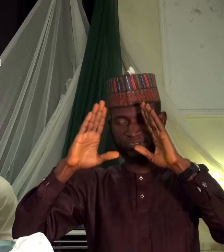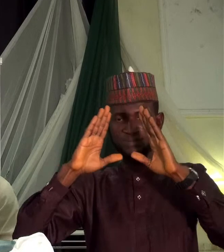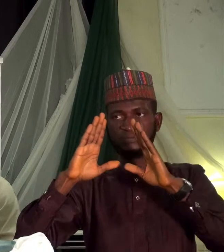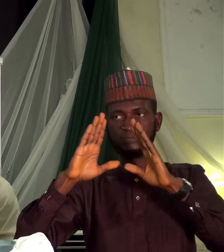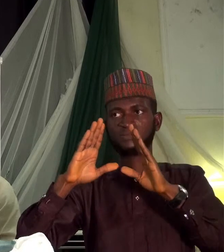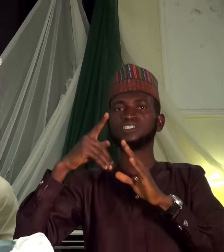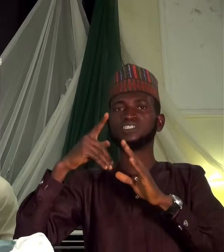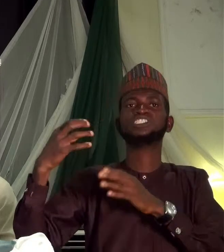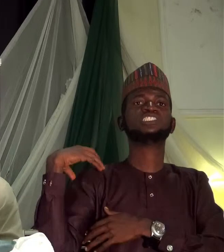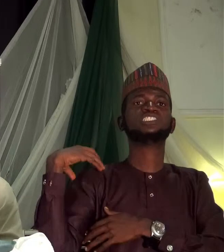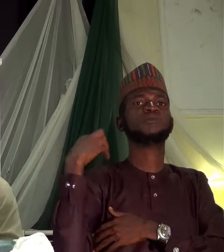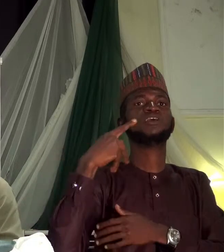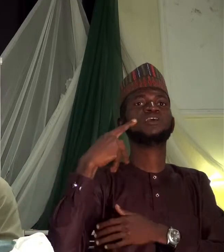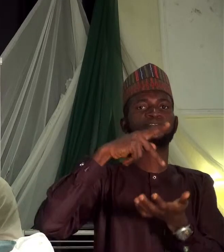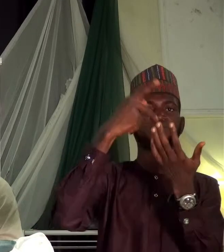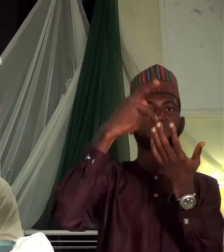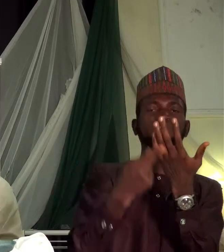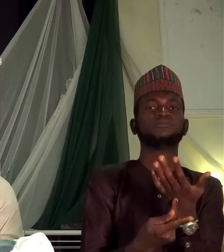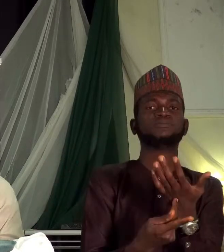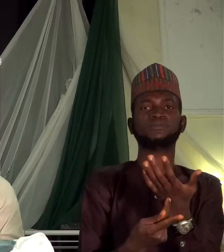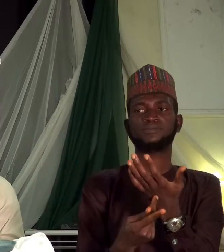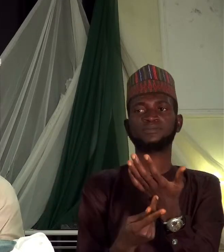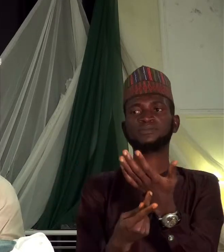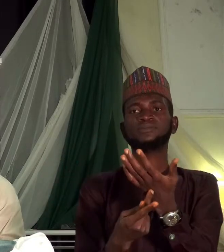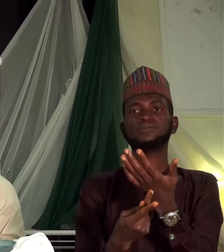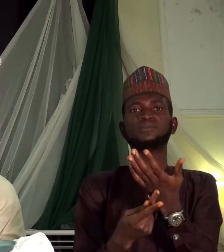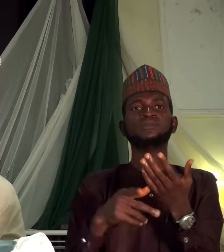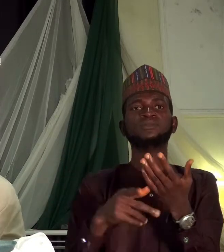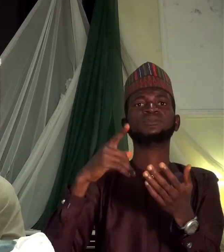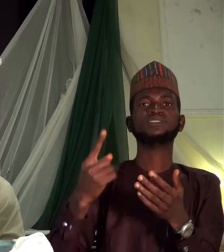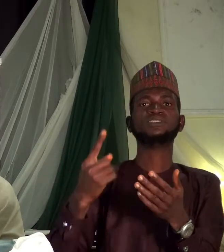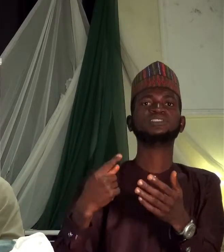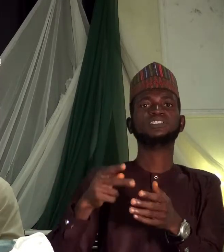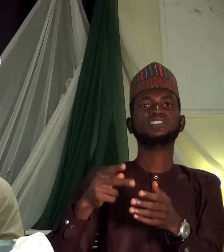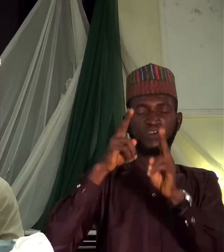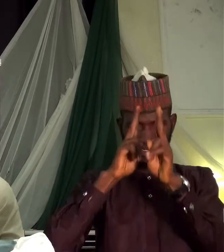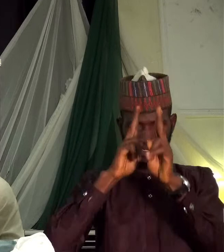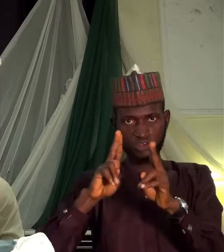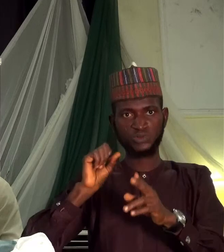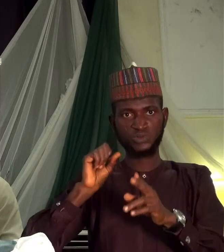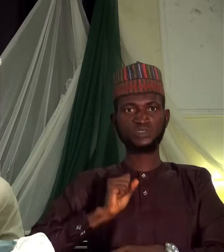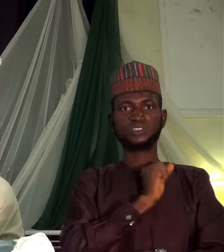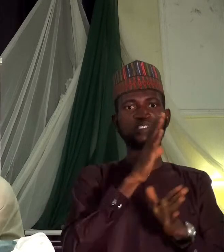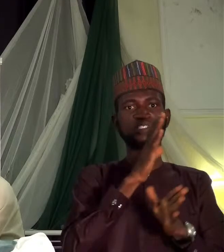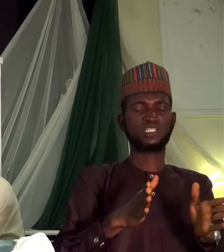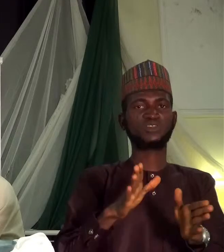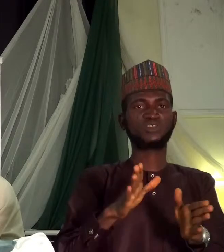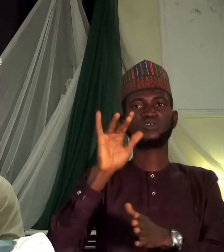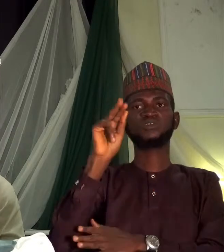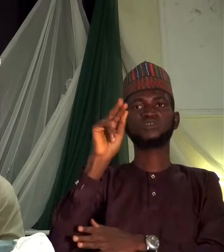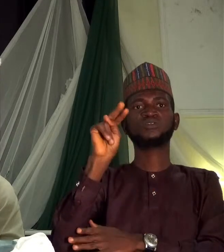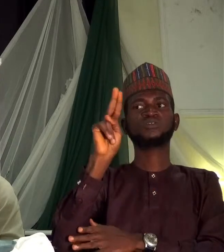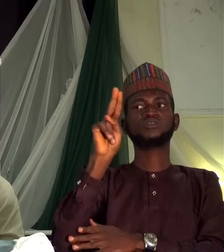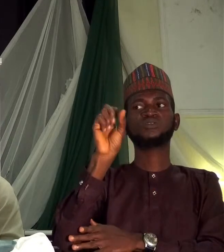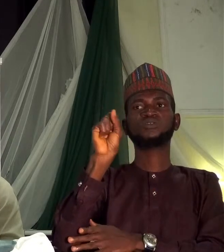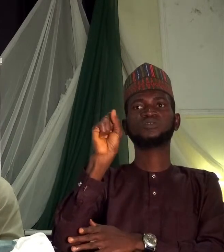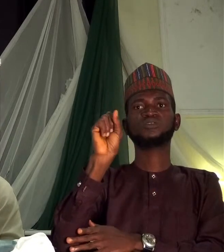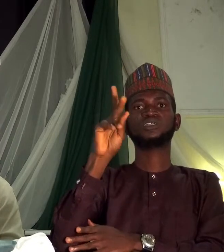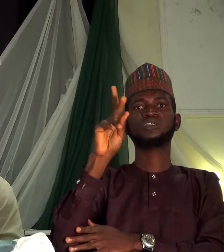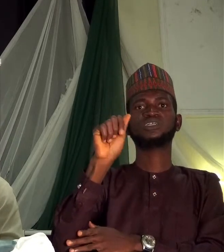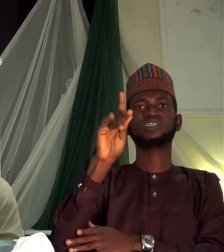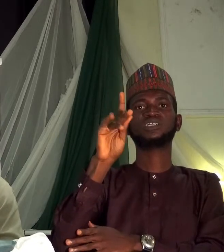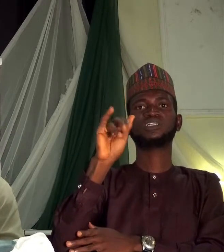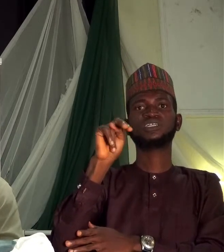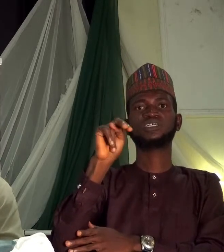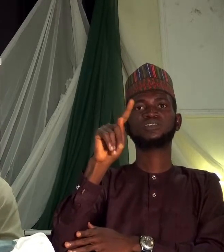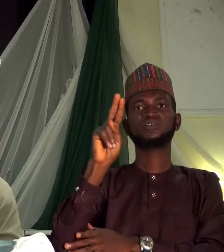alaga ajoko toni the single senator Yunus Akintunde ti mo fi takmole